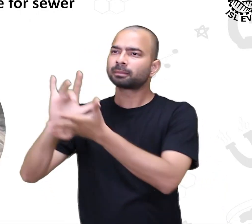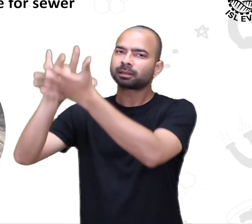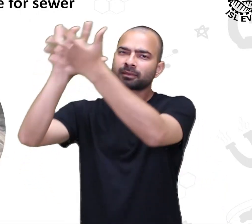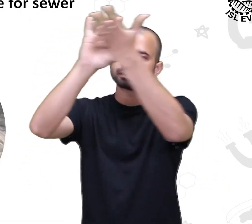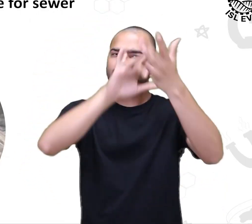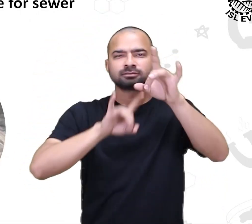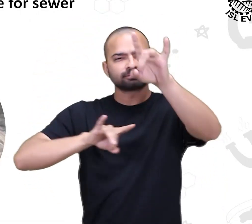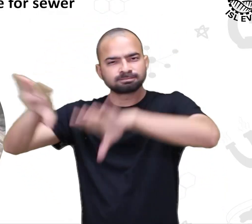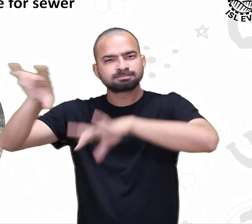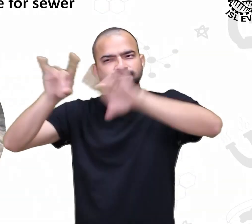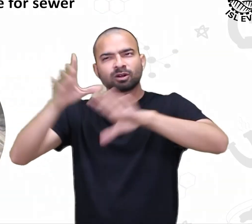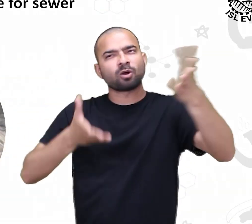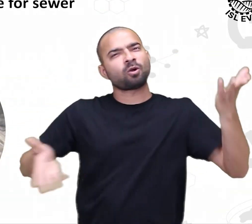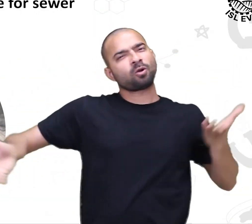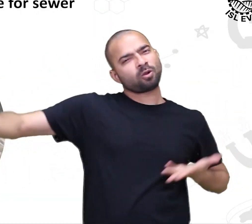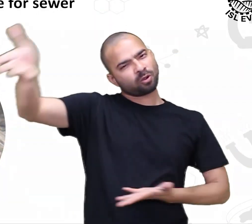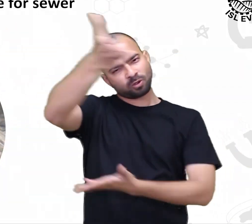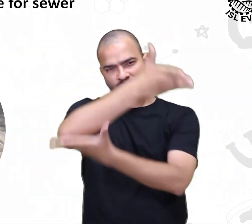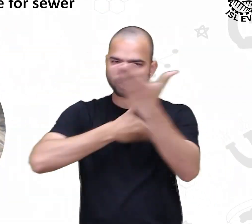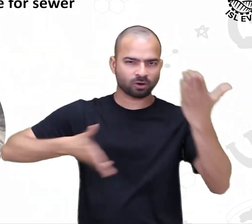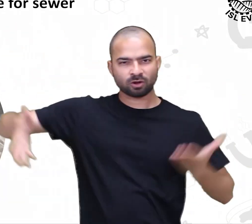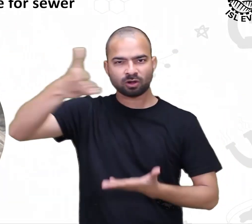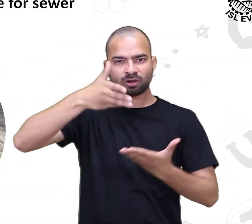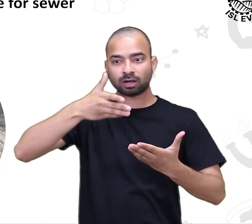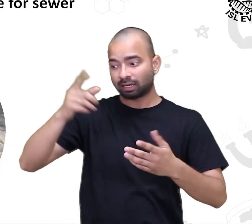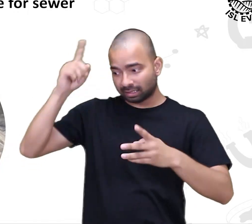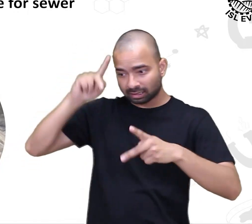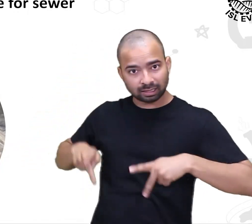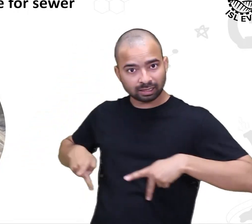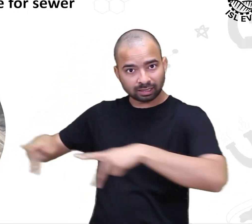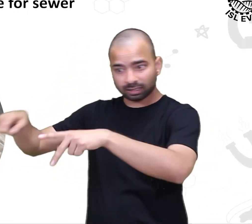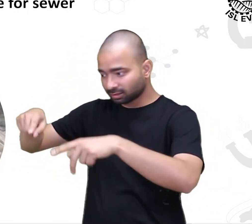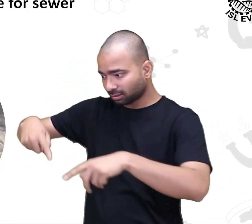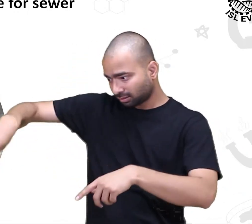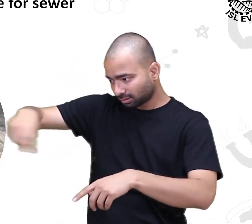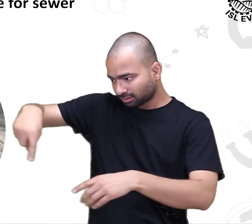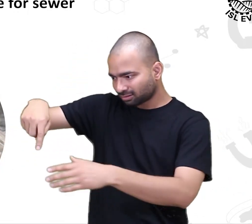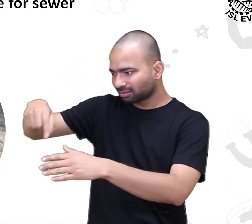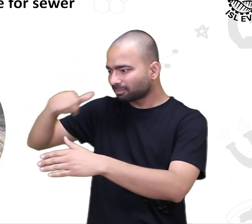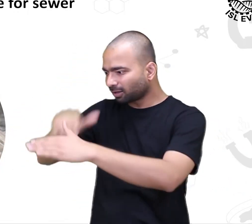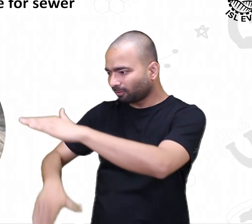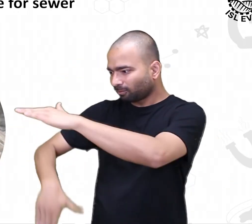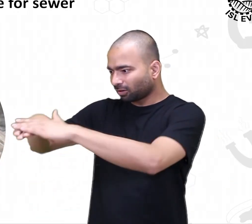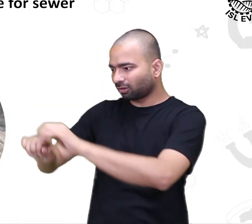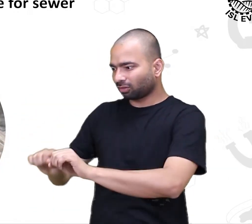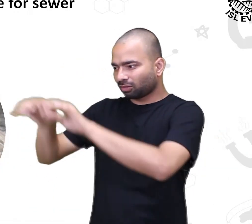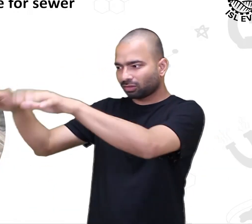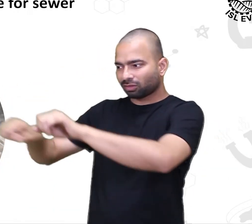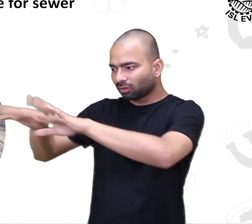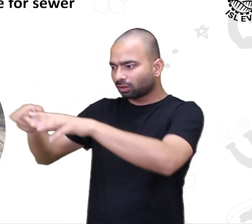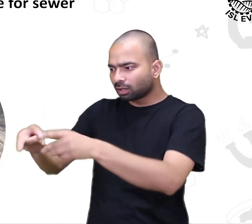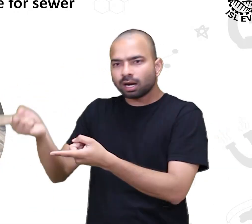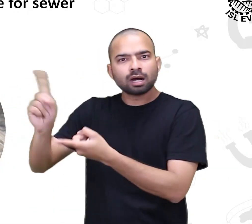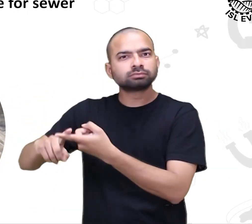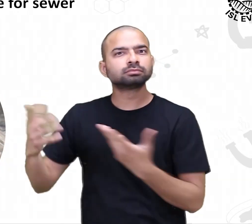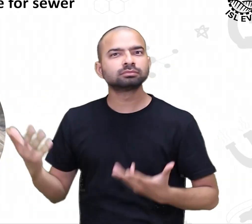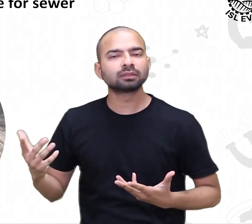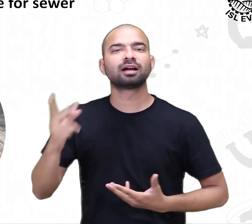Question number 3. What is the main cause for sewer blockage in our